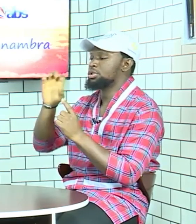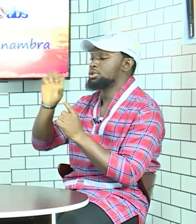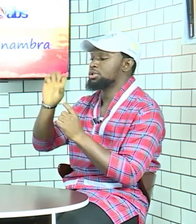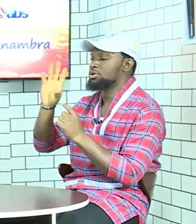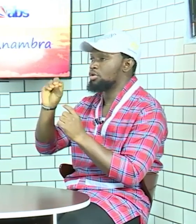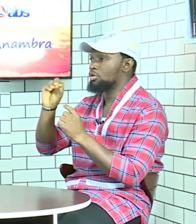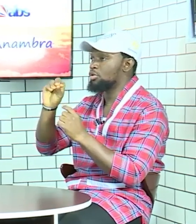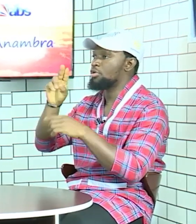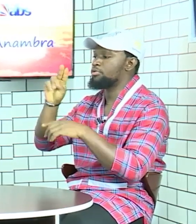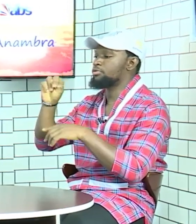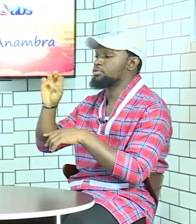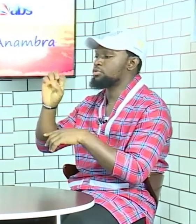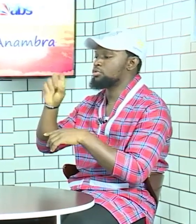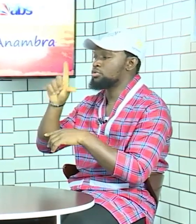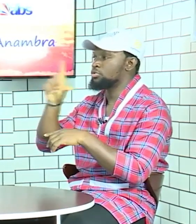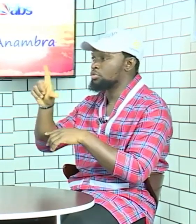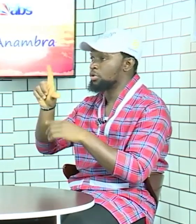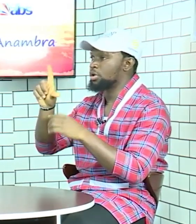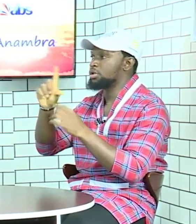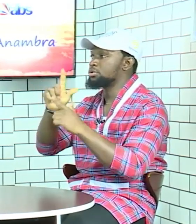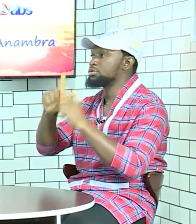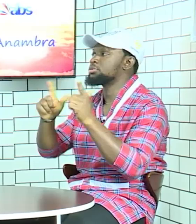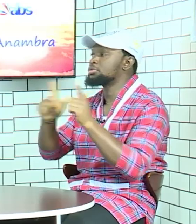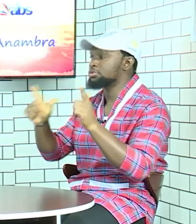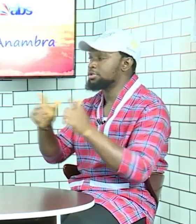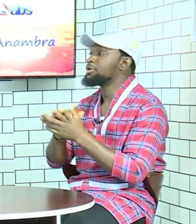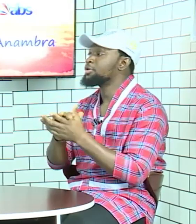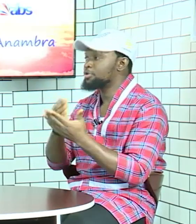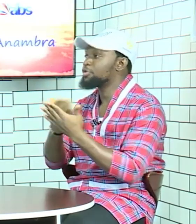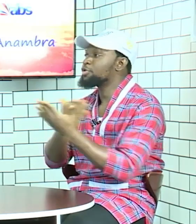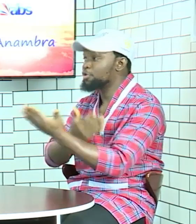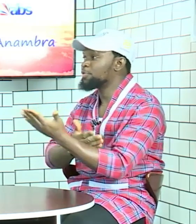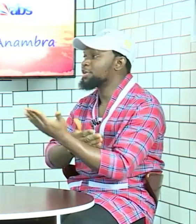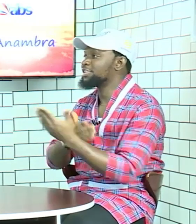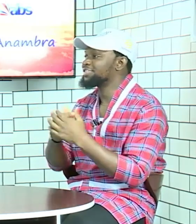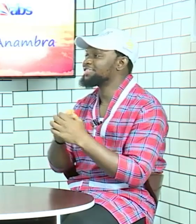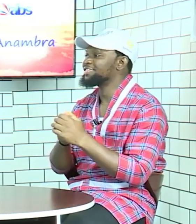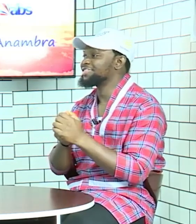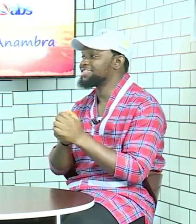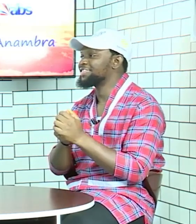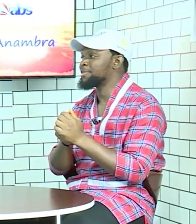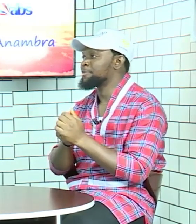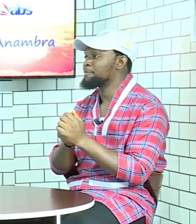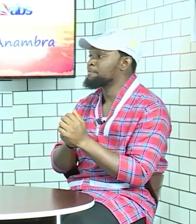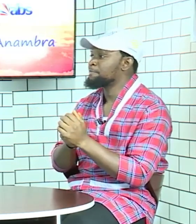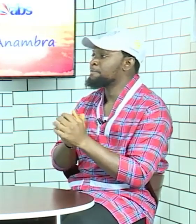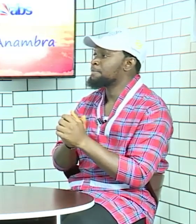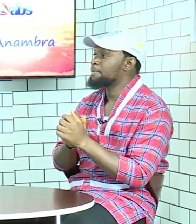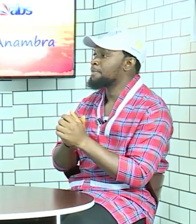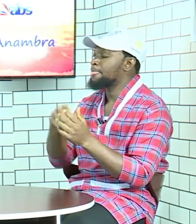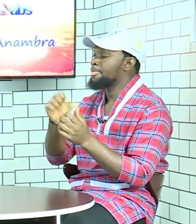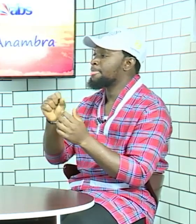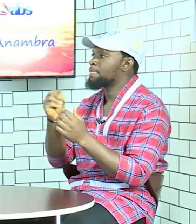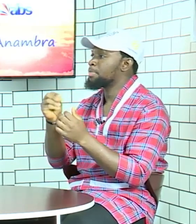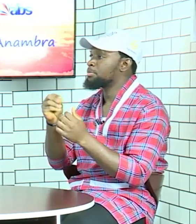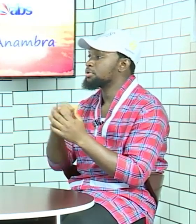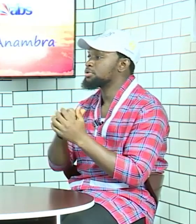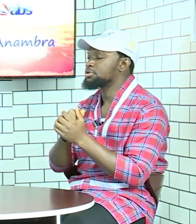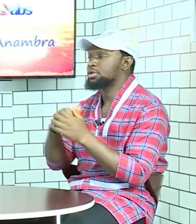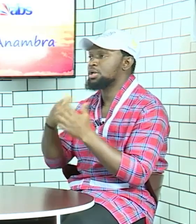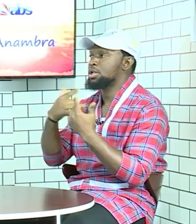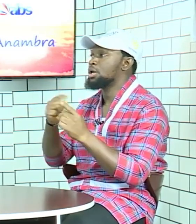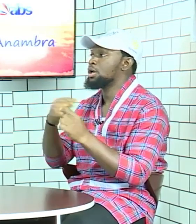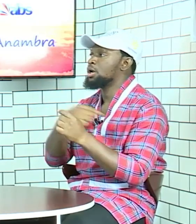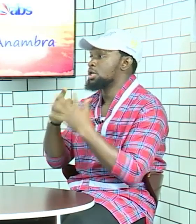CEO, New Sign Language Interpreting Consult. Glad to have you. Good morning. All right. So let's